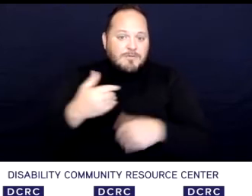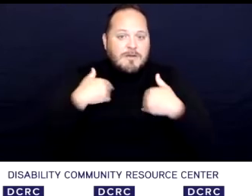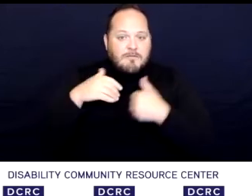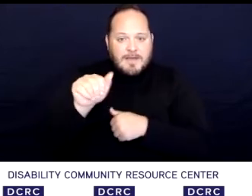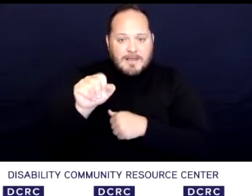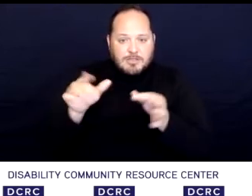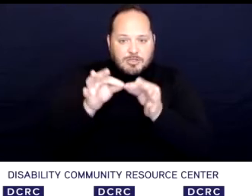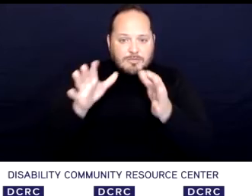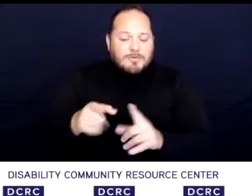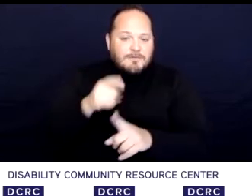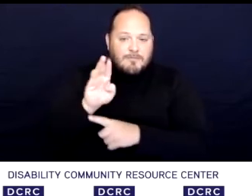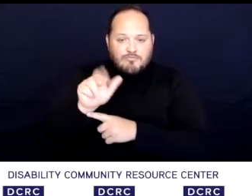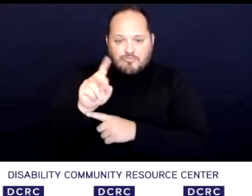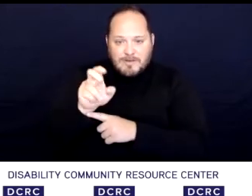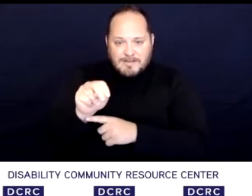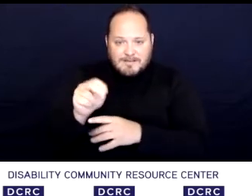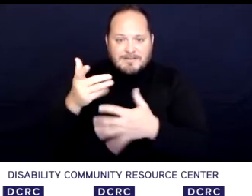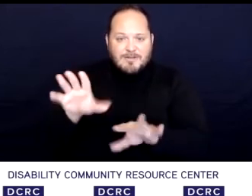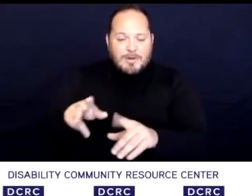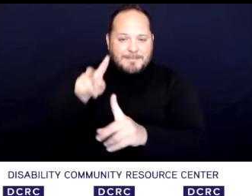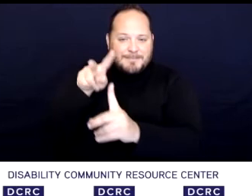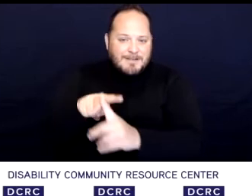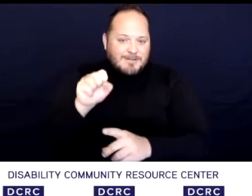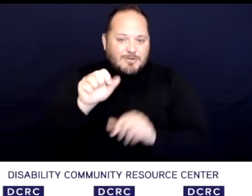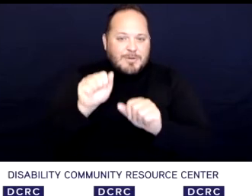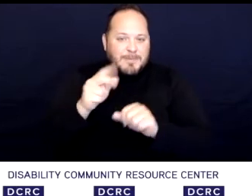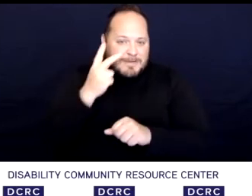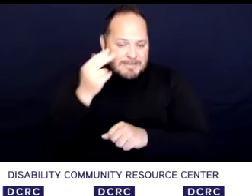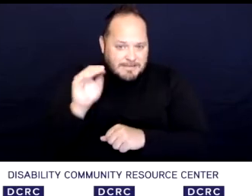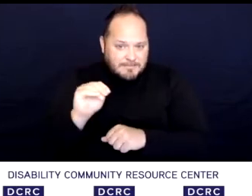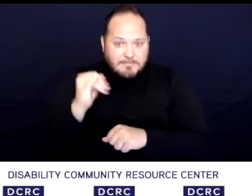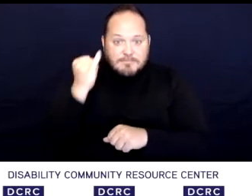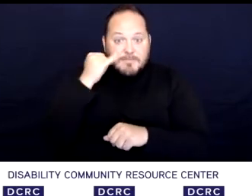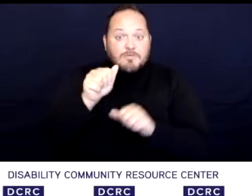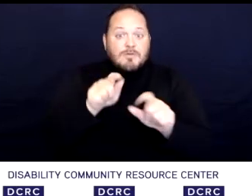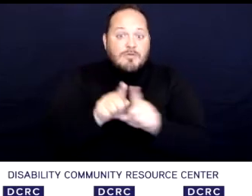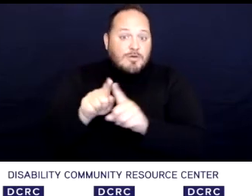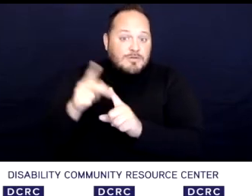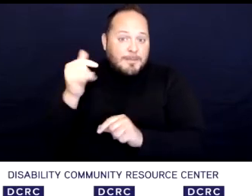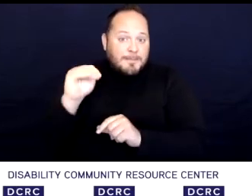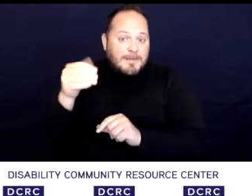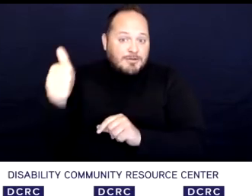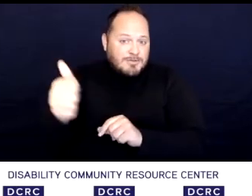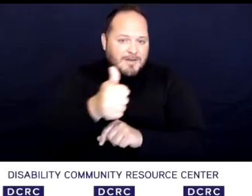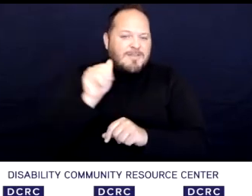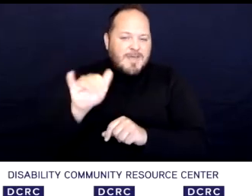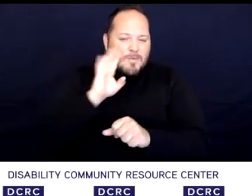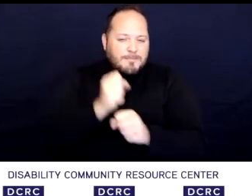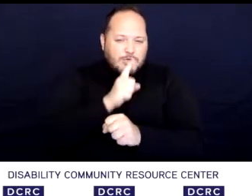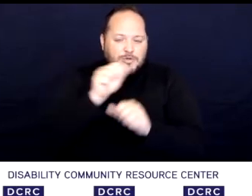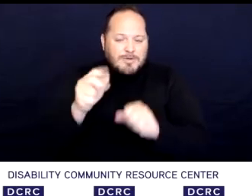interpretation by Brandon. I have him pinned, so you should be able to see him. But if you can also pin him, that will make sure you'll see him at all